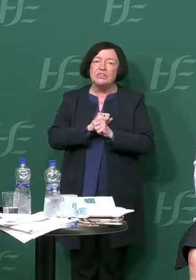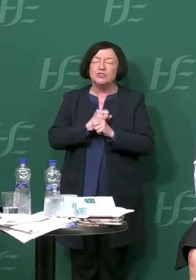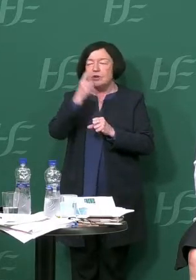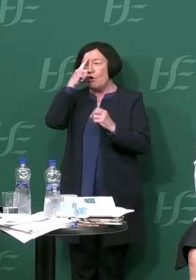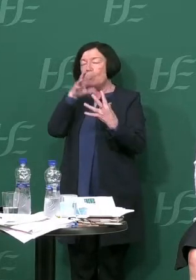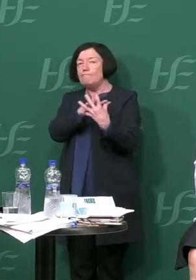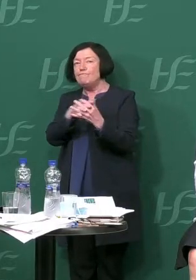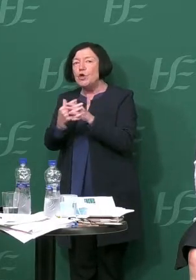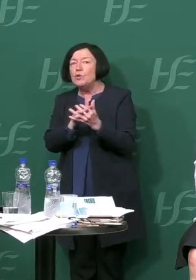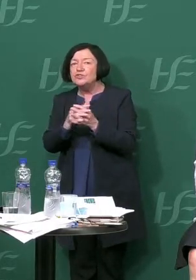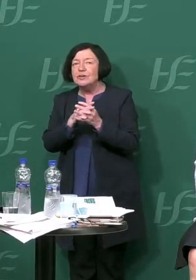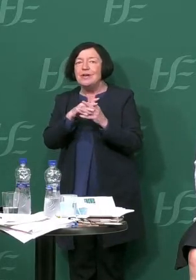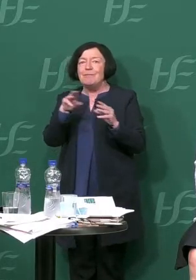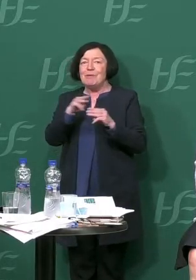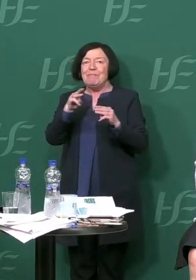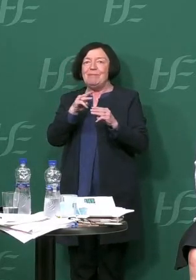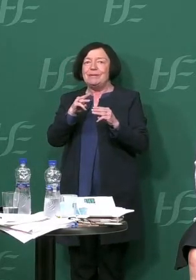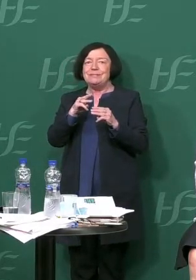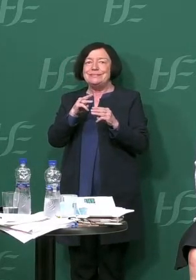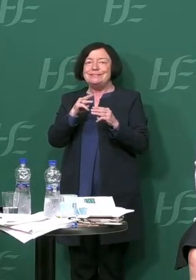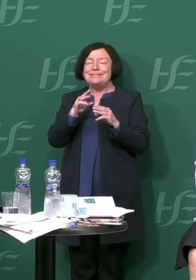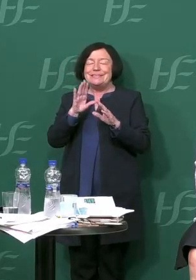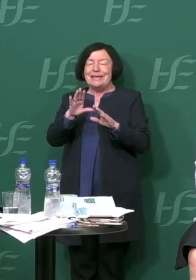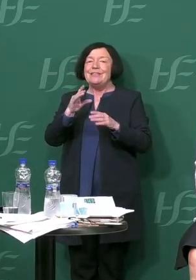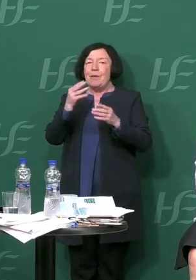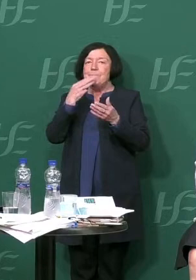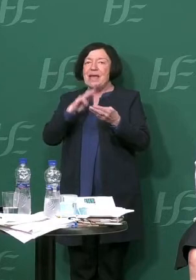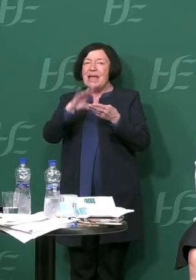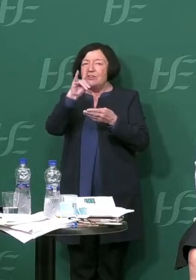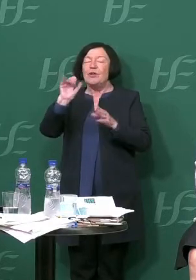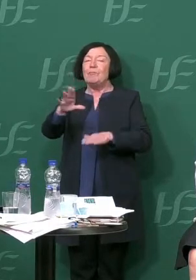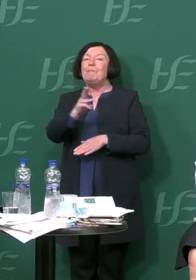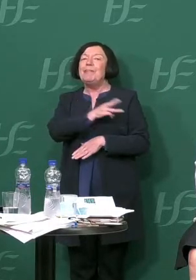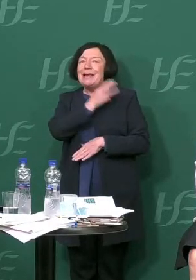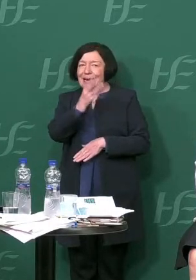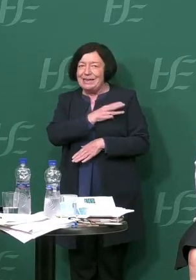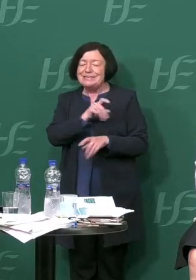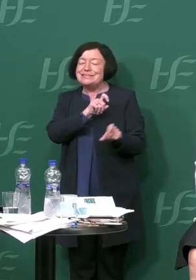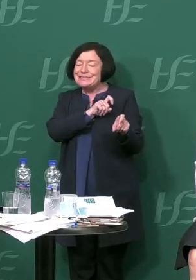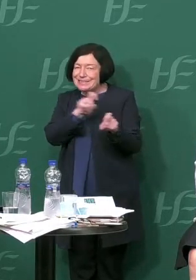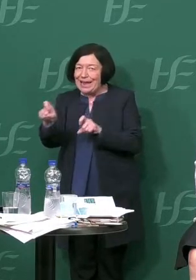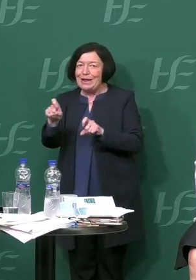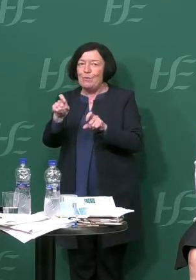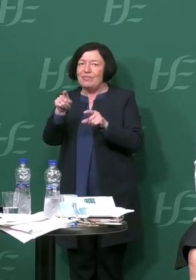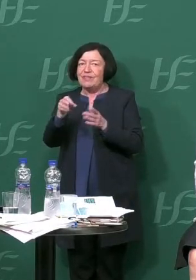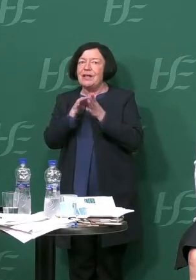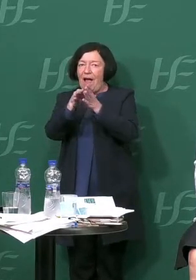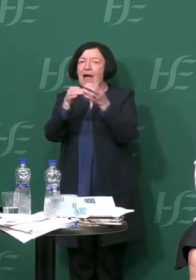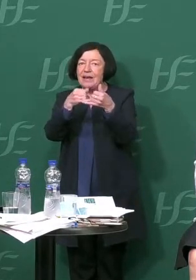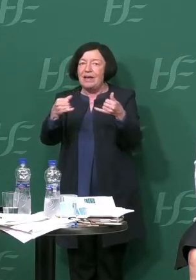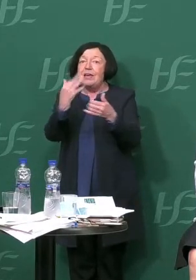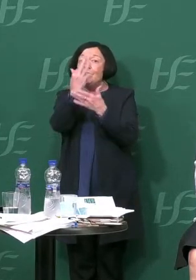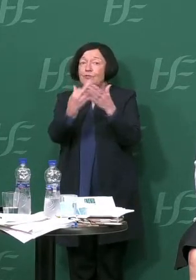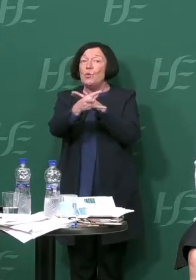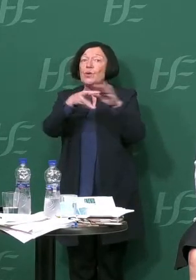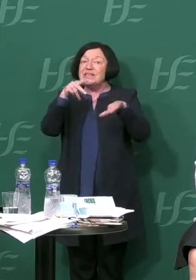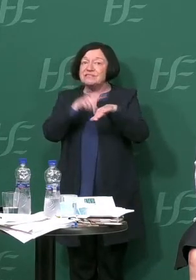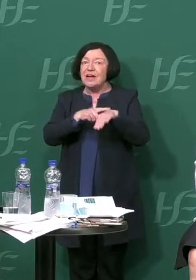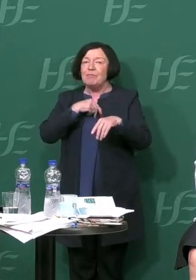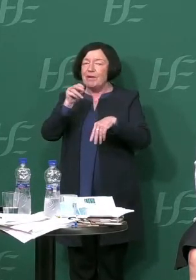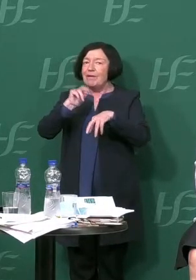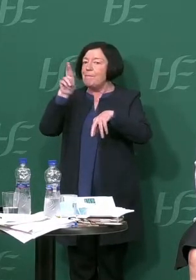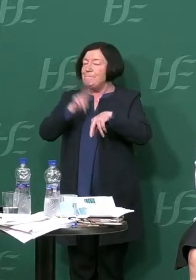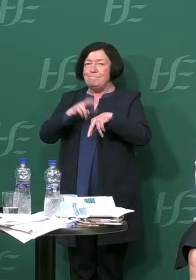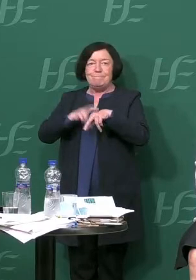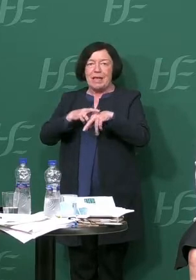confusion, but people drop their guard. So message from HSE is please just stick with this. In a few weeks' time, we'll be on a much